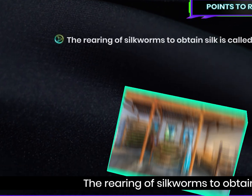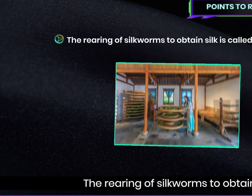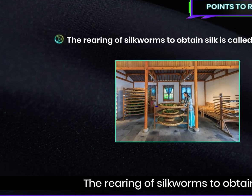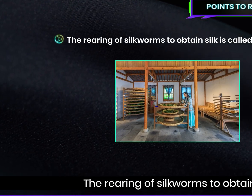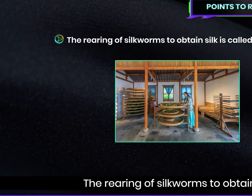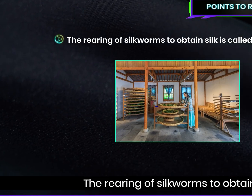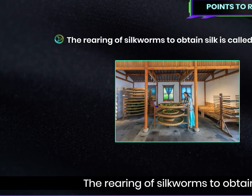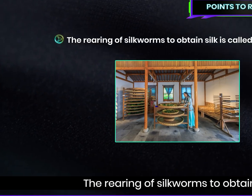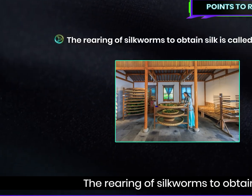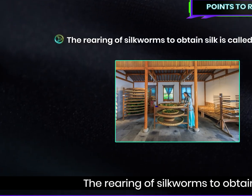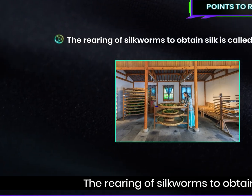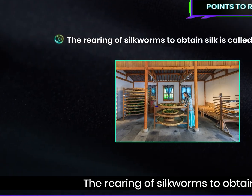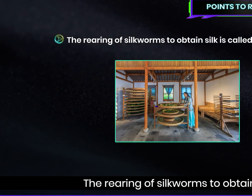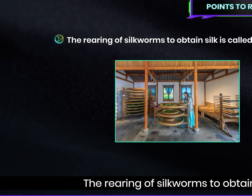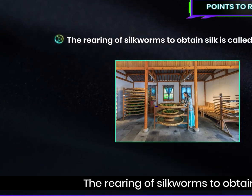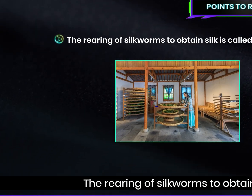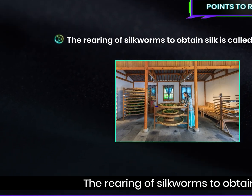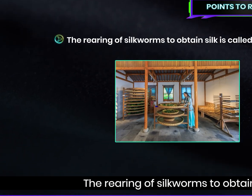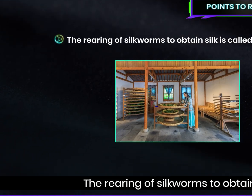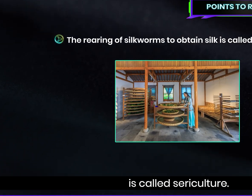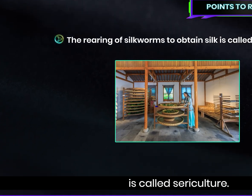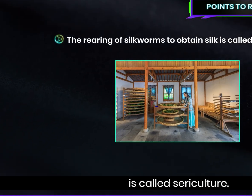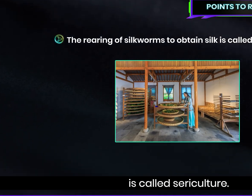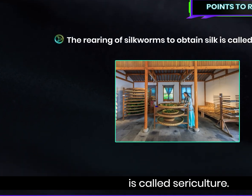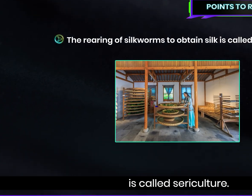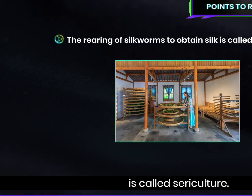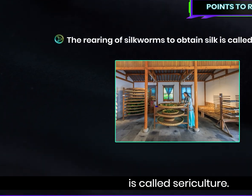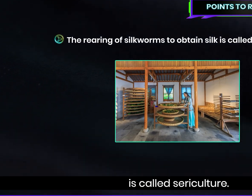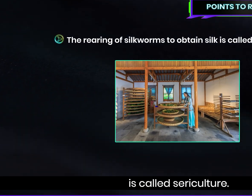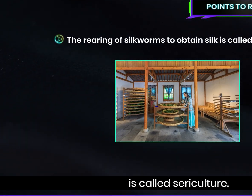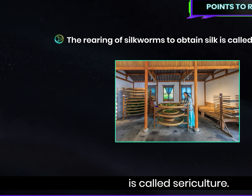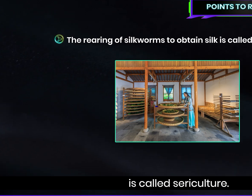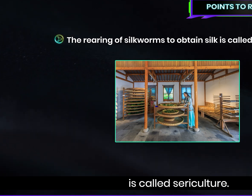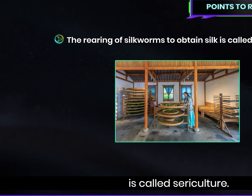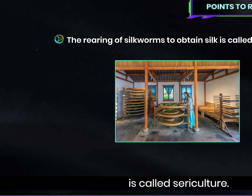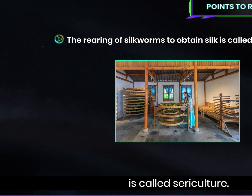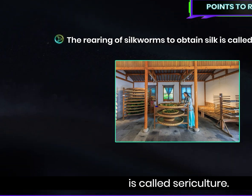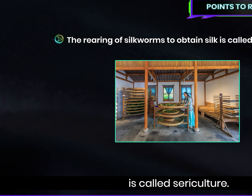The rearing of silkworms to obtain silk is called sericulture.